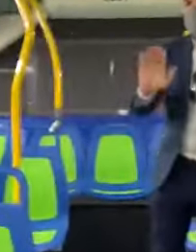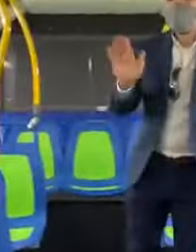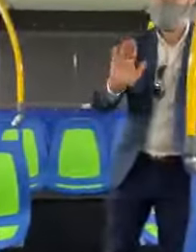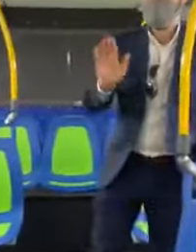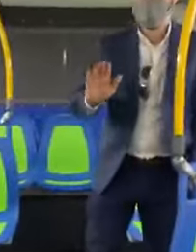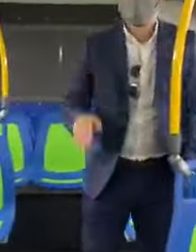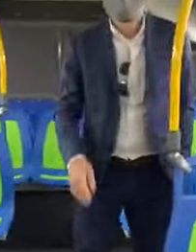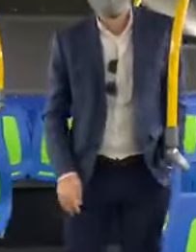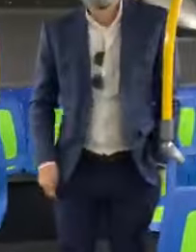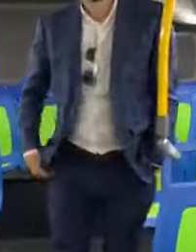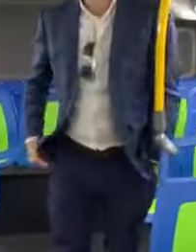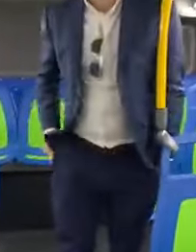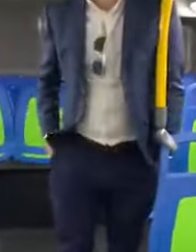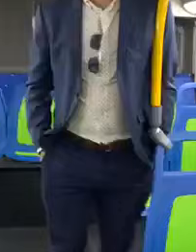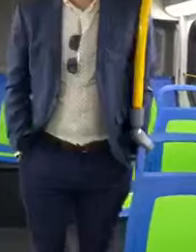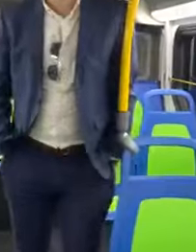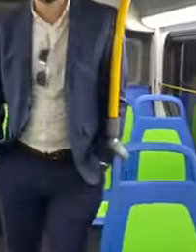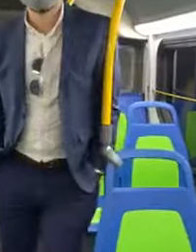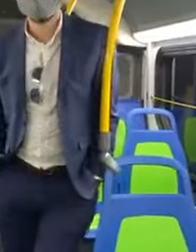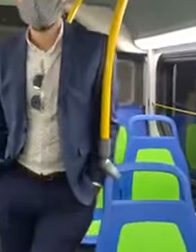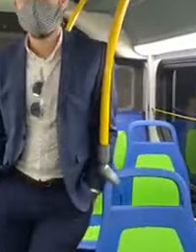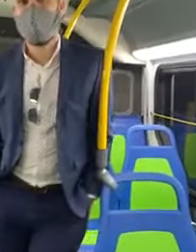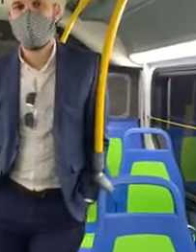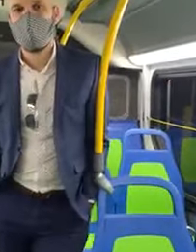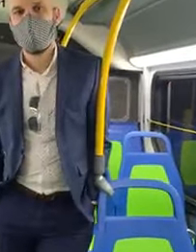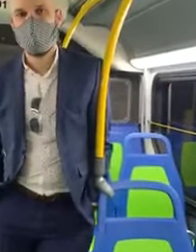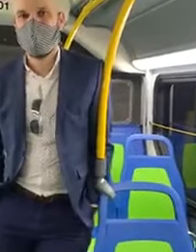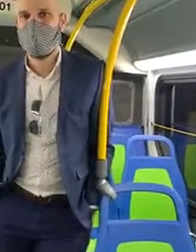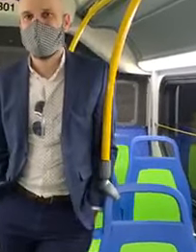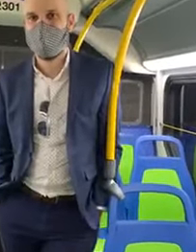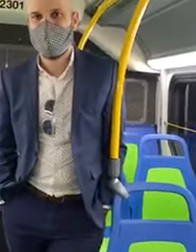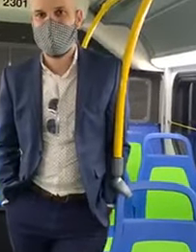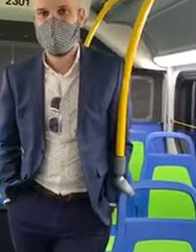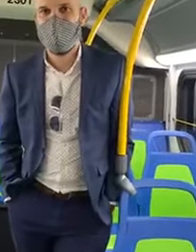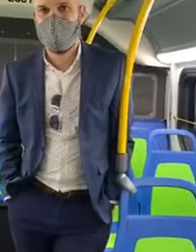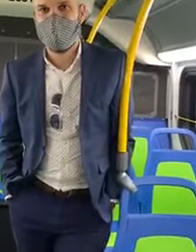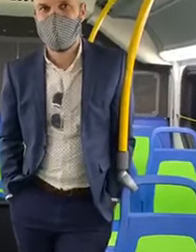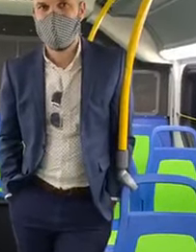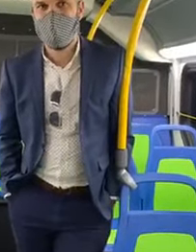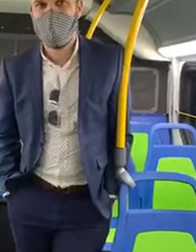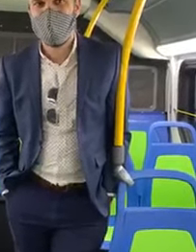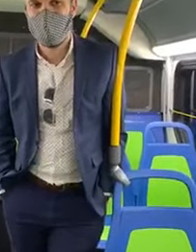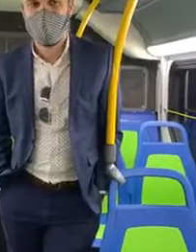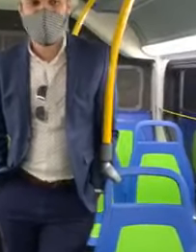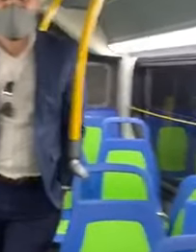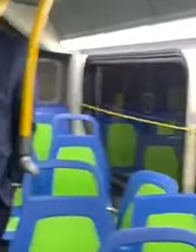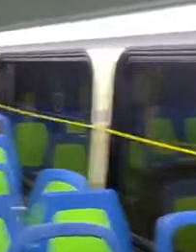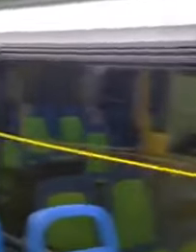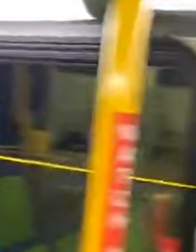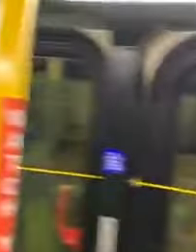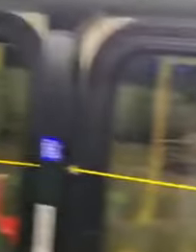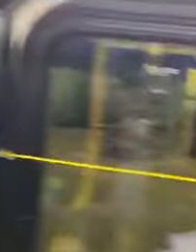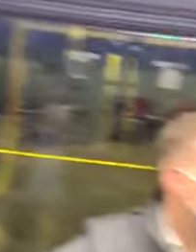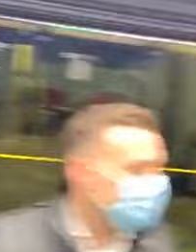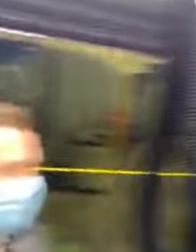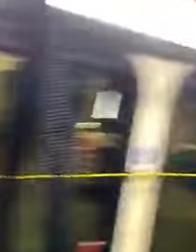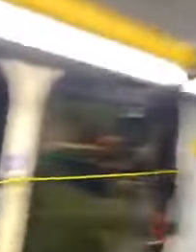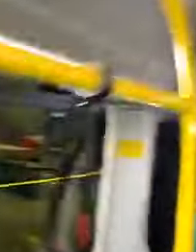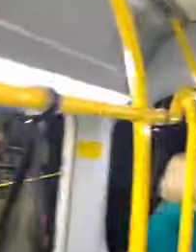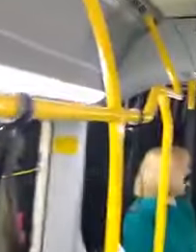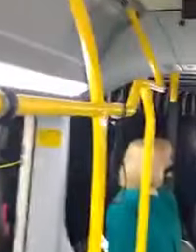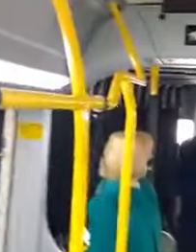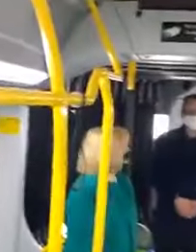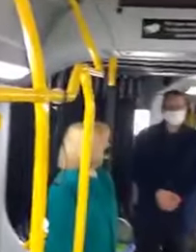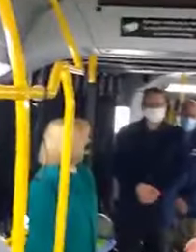most popular spot. Our back. transportation planner. Looking good there, Scott. But it's